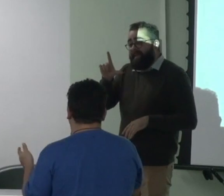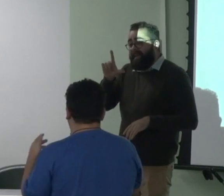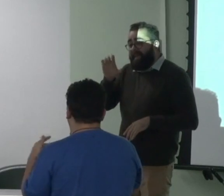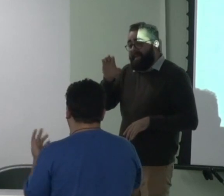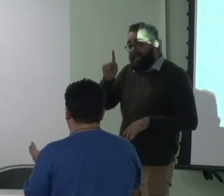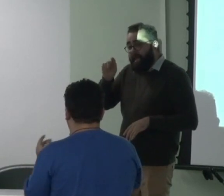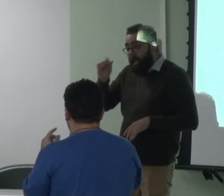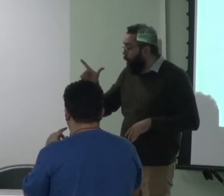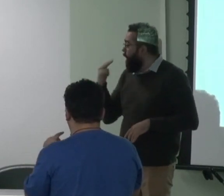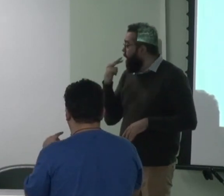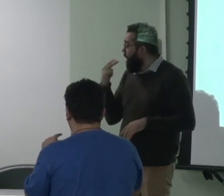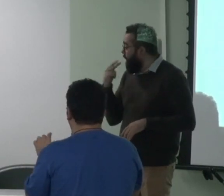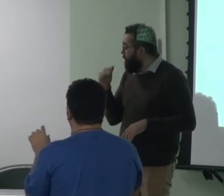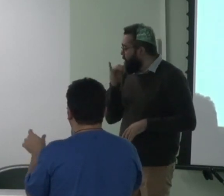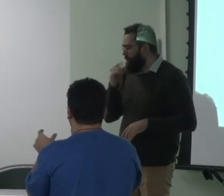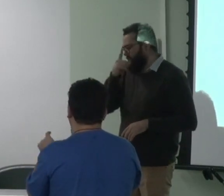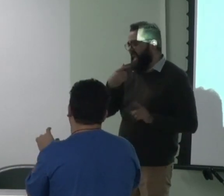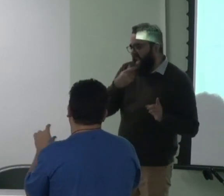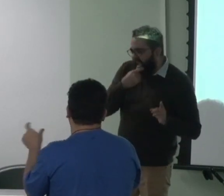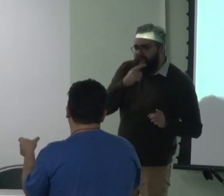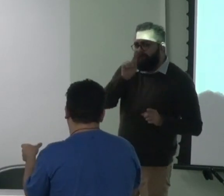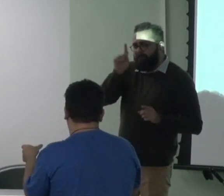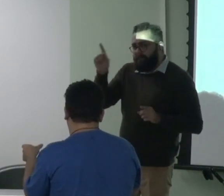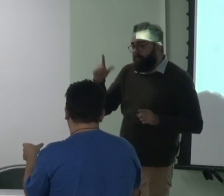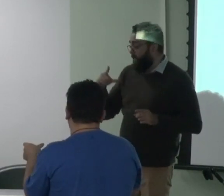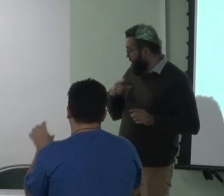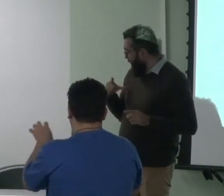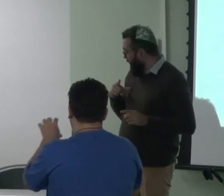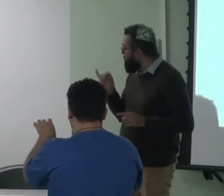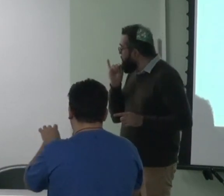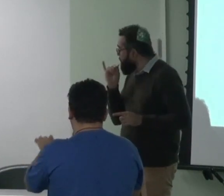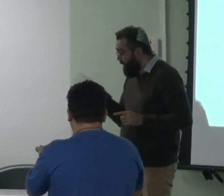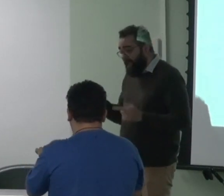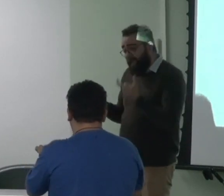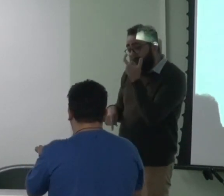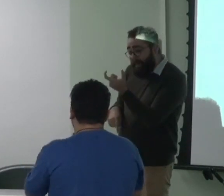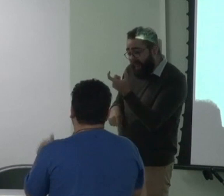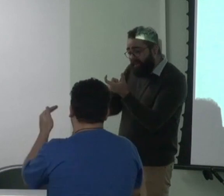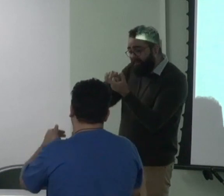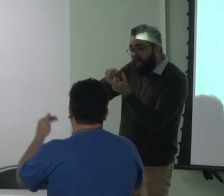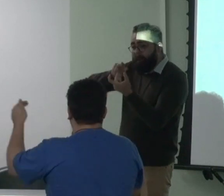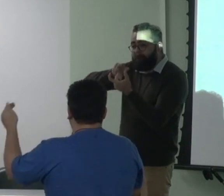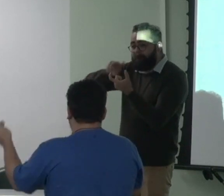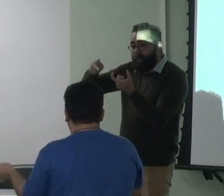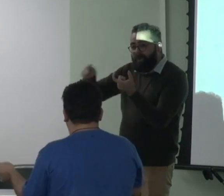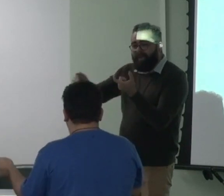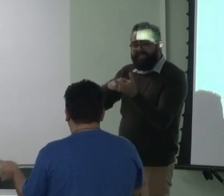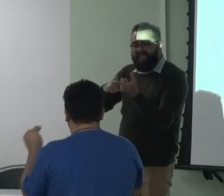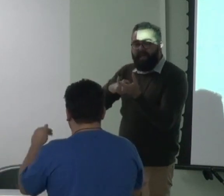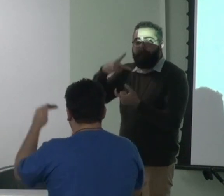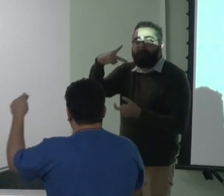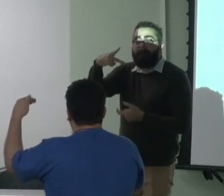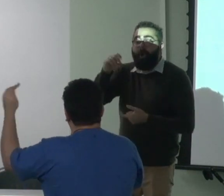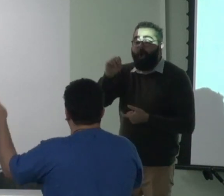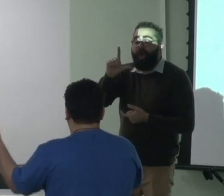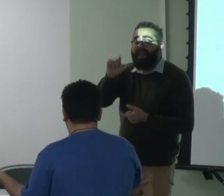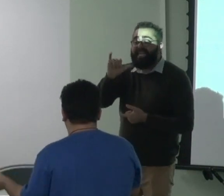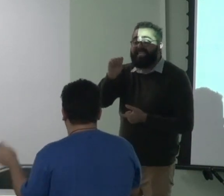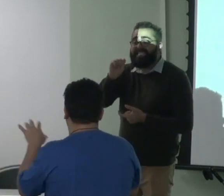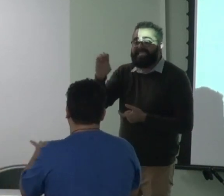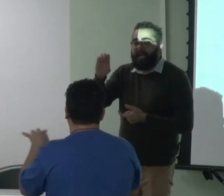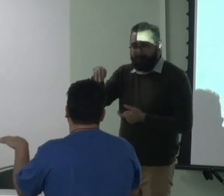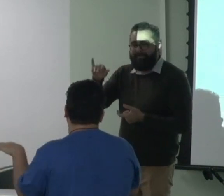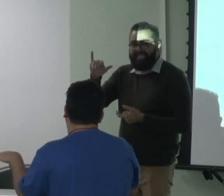or Spanish or other languages too, we have this polysemy, where a same word that is written equally means different